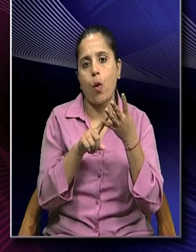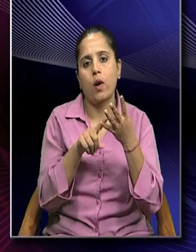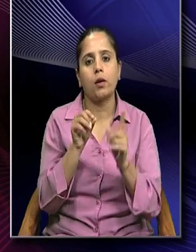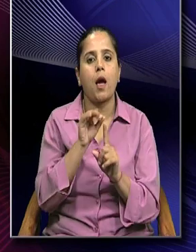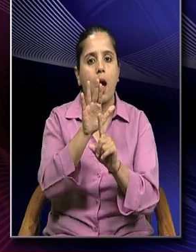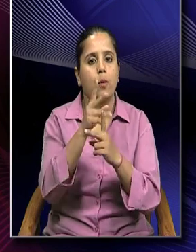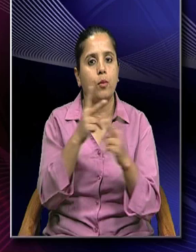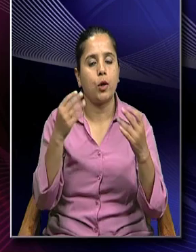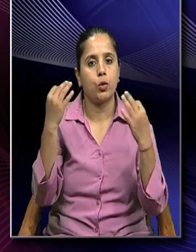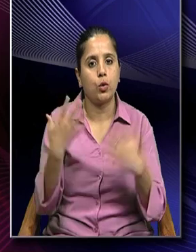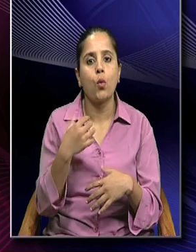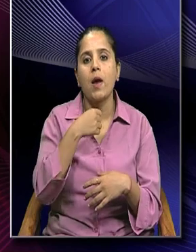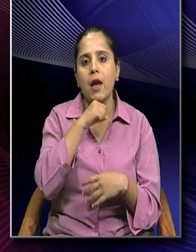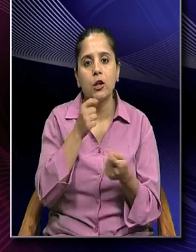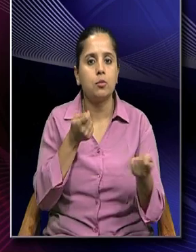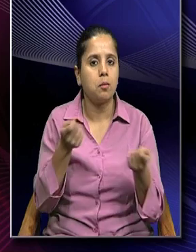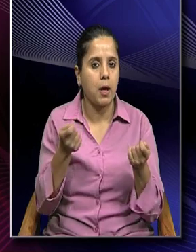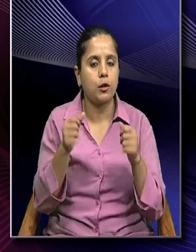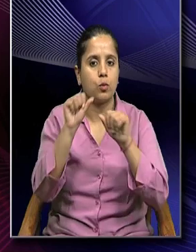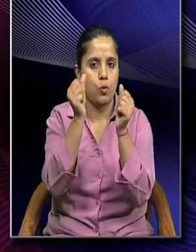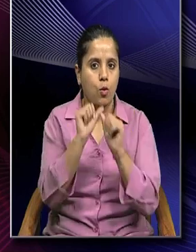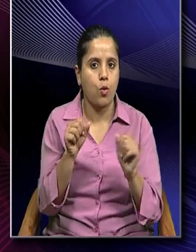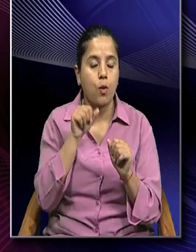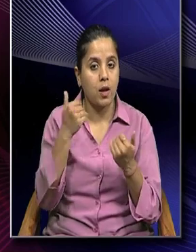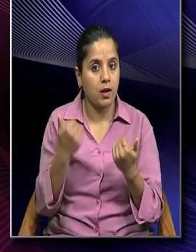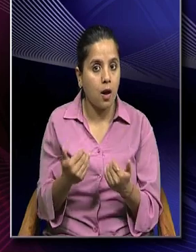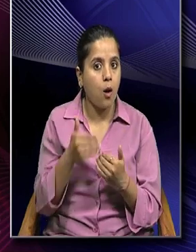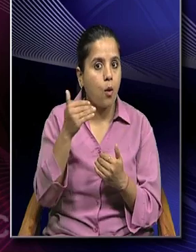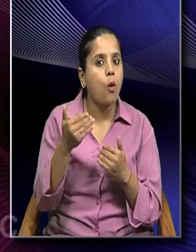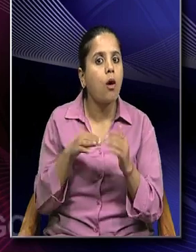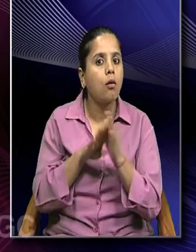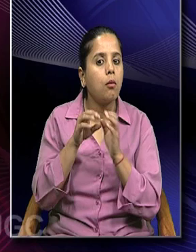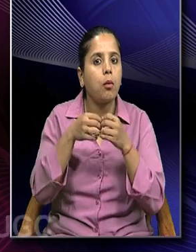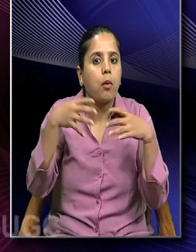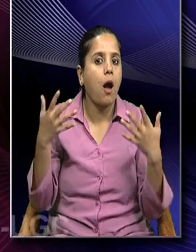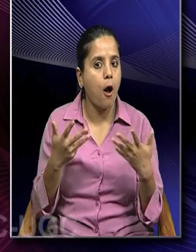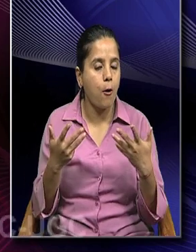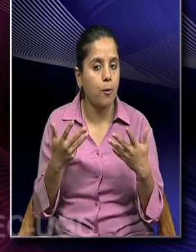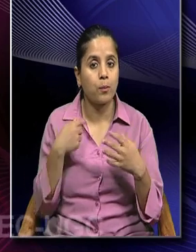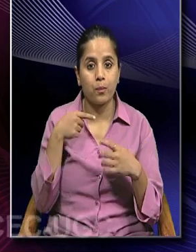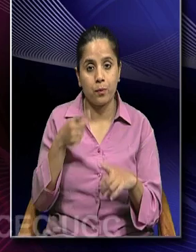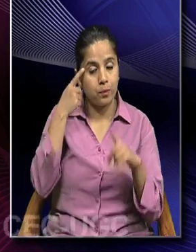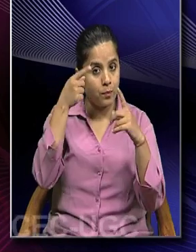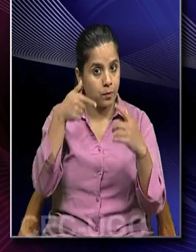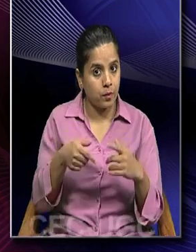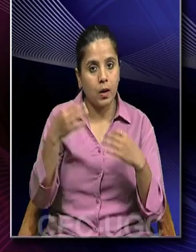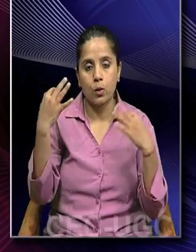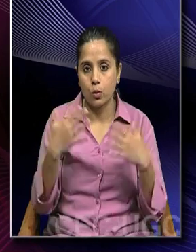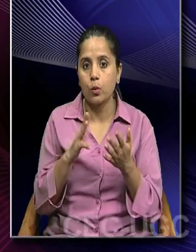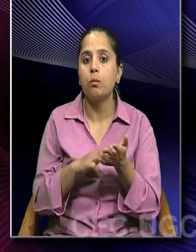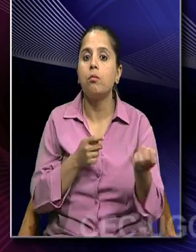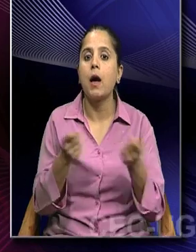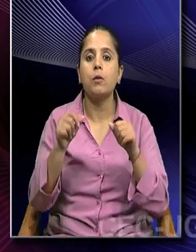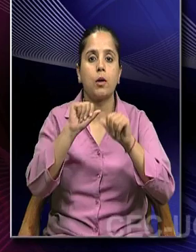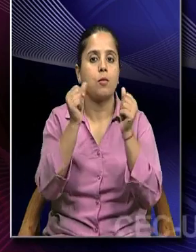is new age management models, the way they are being developed. And it aims at developing new management